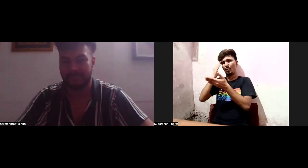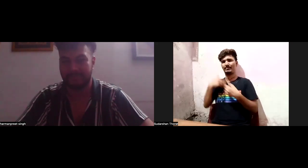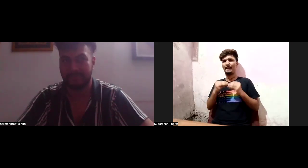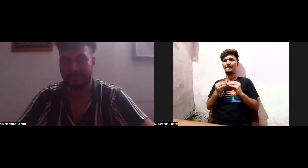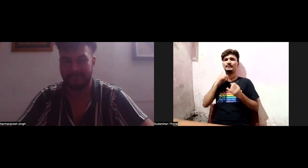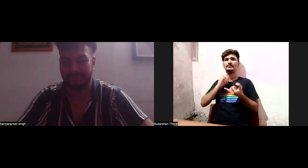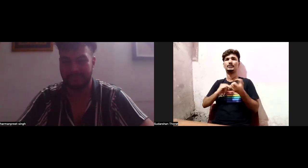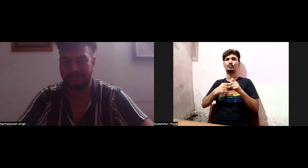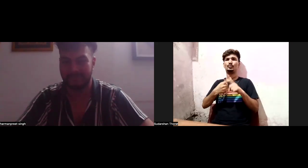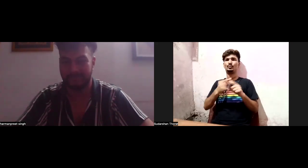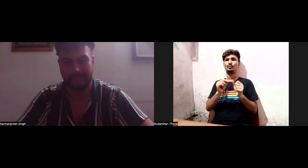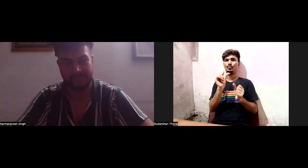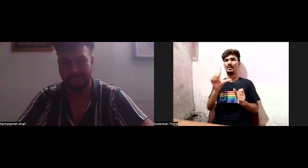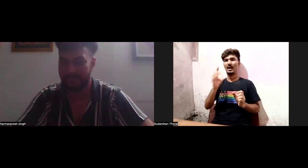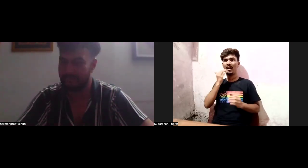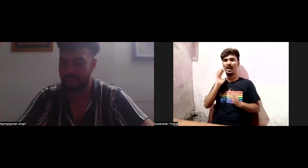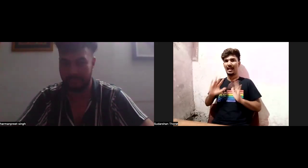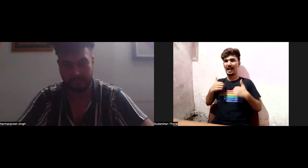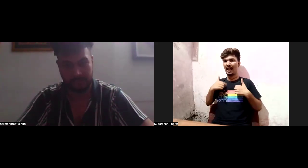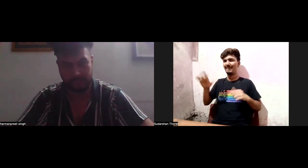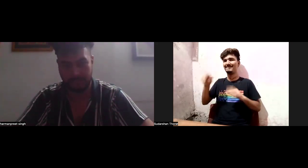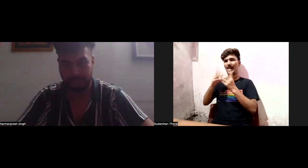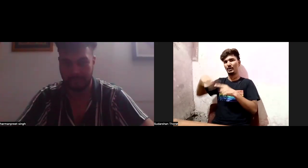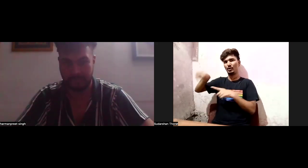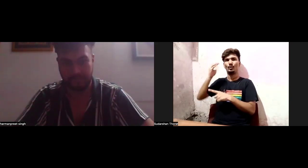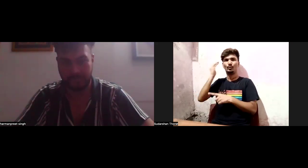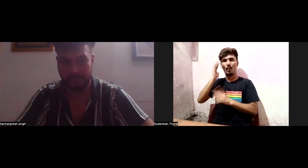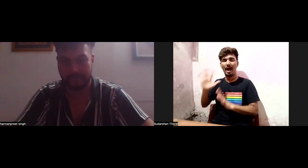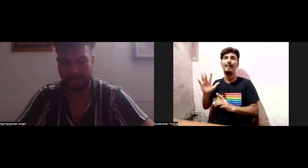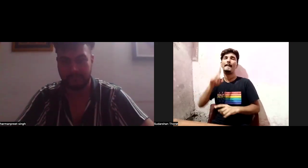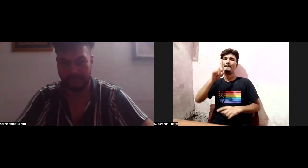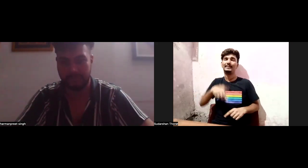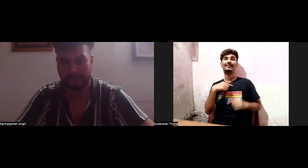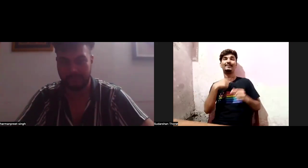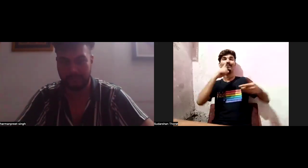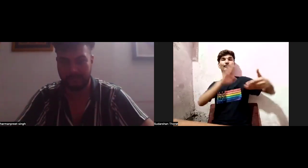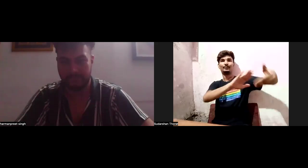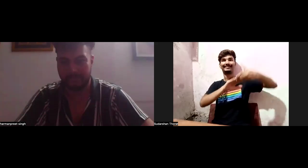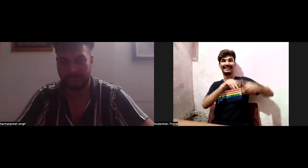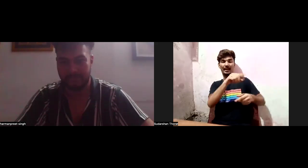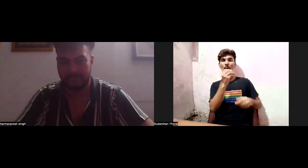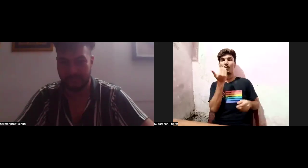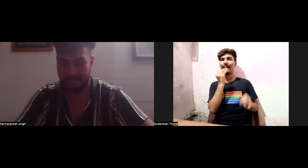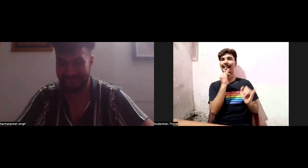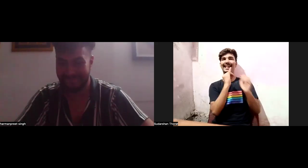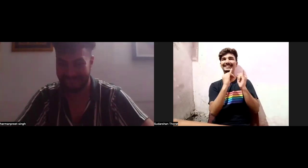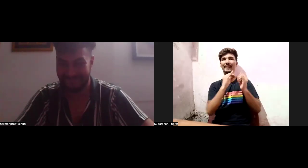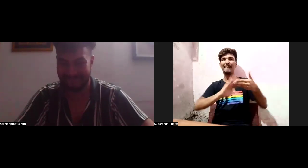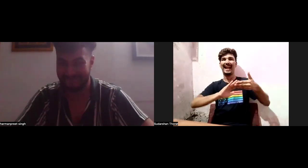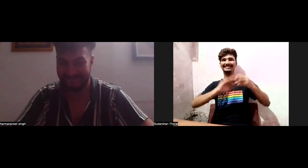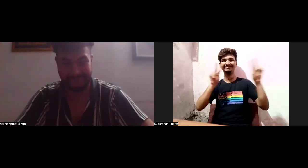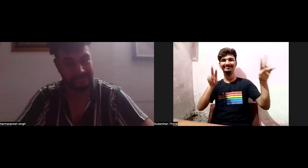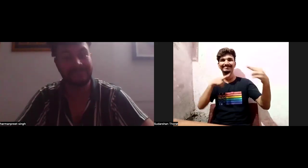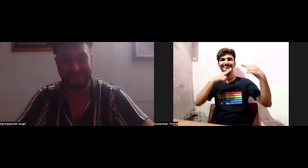So I think my family already knew it that I'm a bisexual person. So my family knew about it, but I think if I